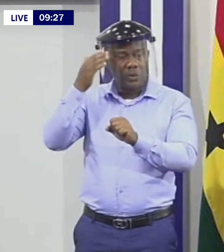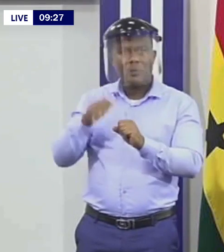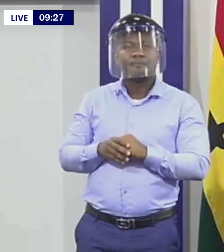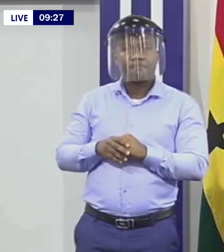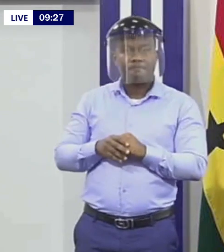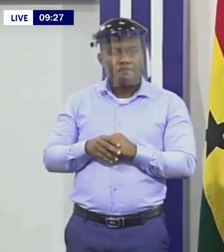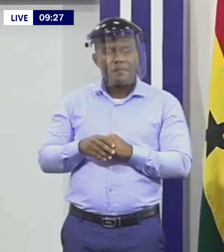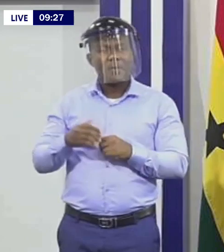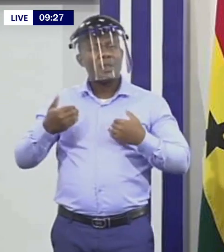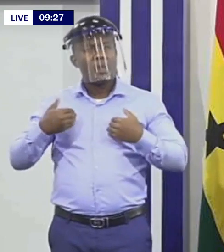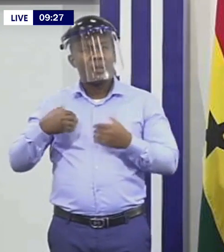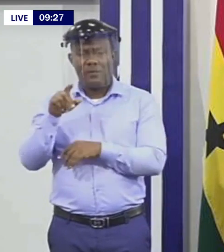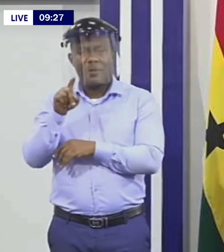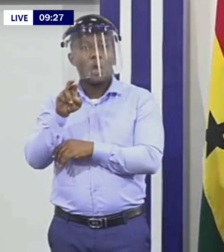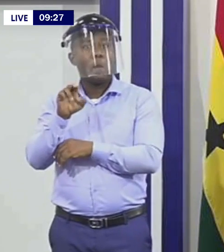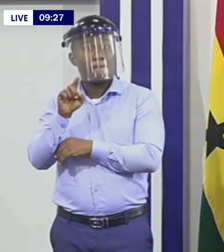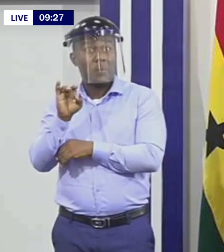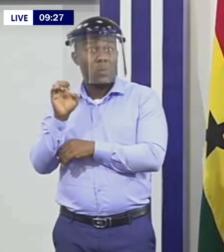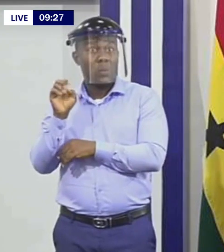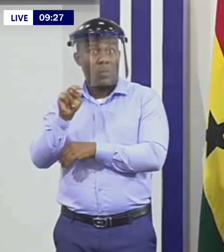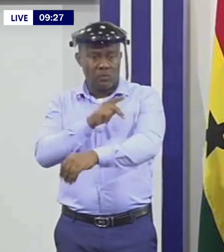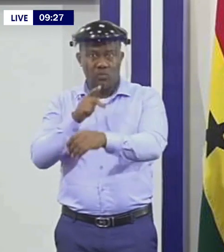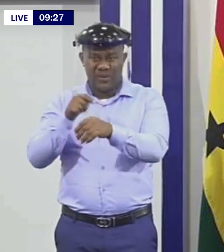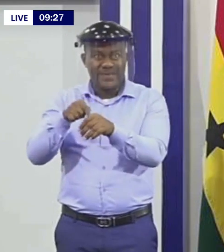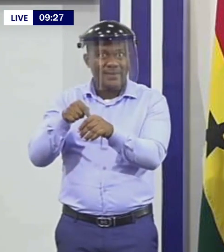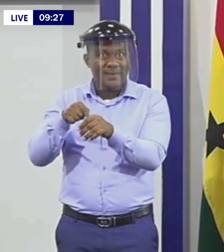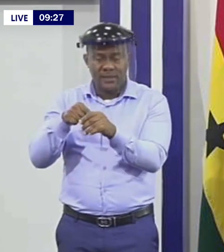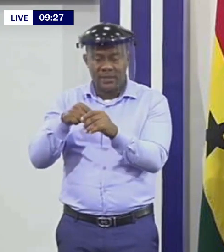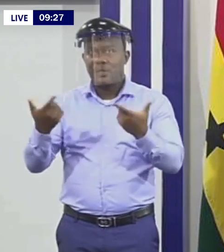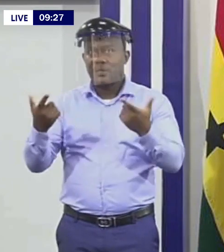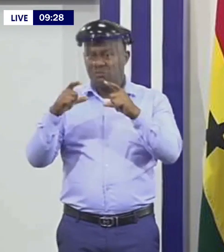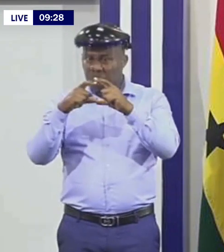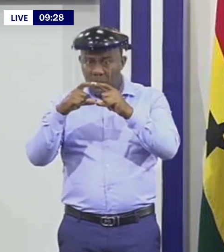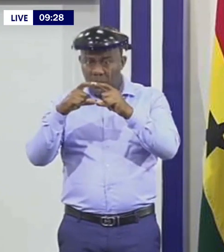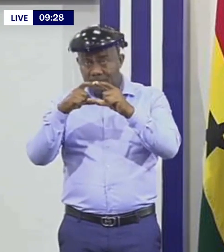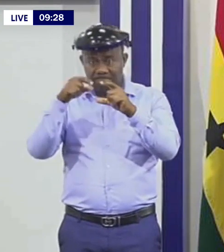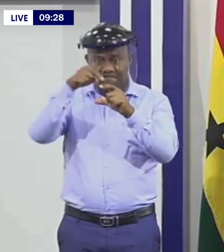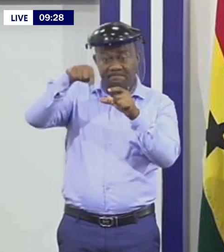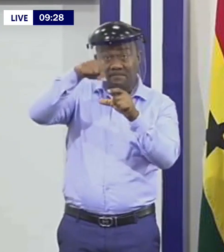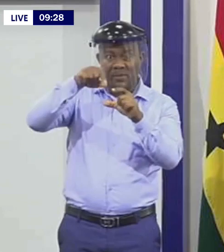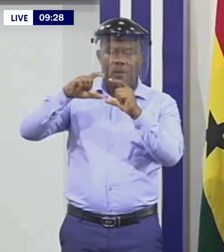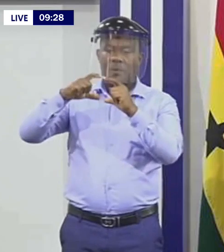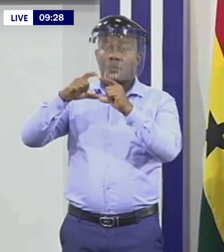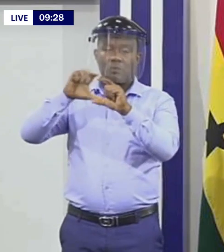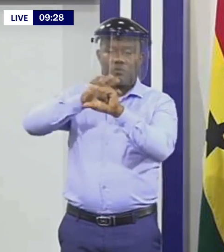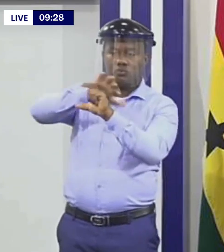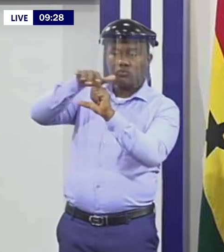the tissue. It's getting a bit technical, bear with me. I'll do best to explain in the simpler terms. This